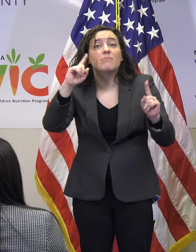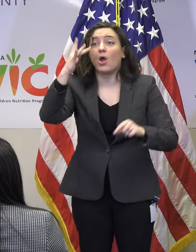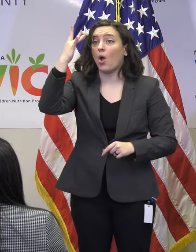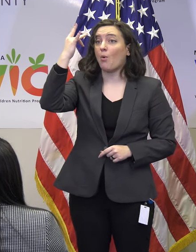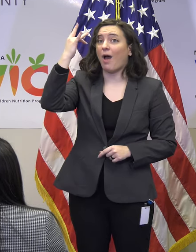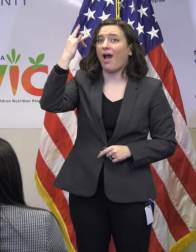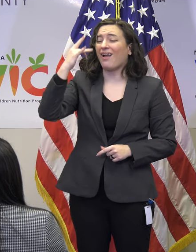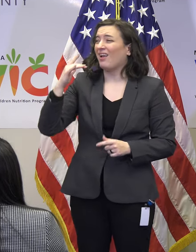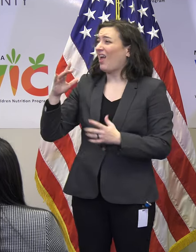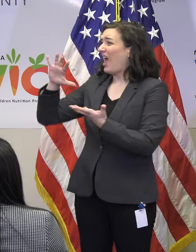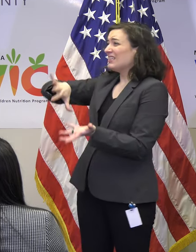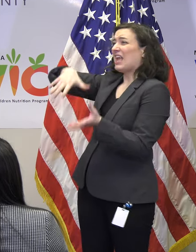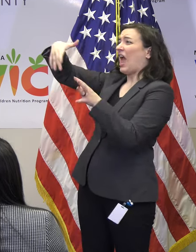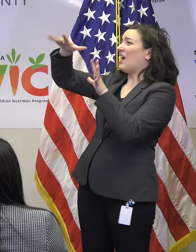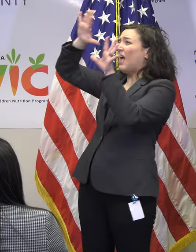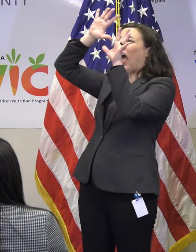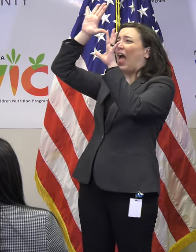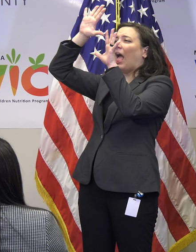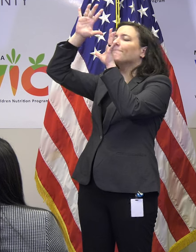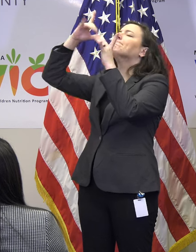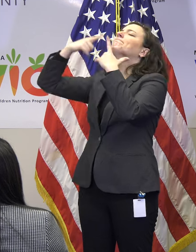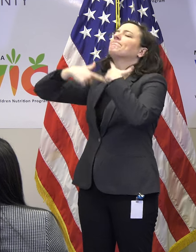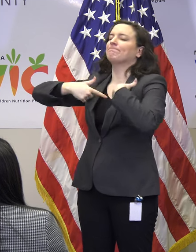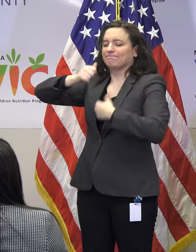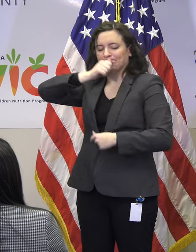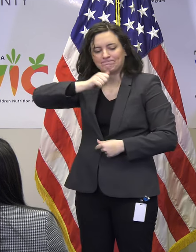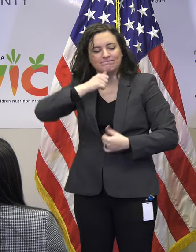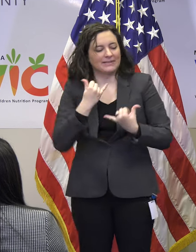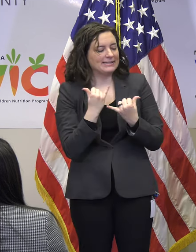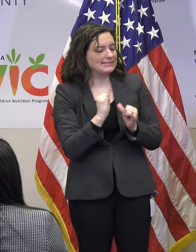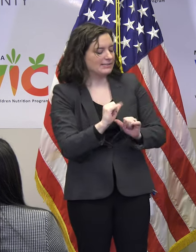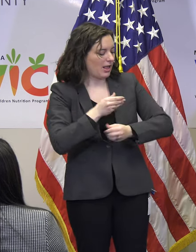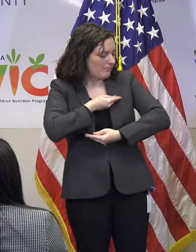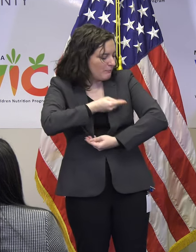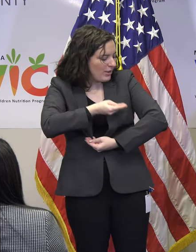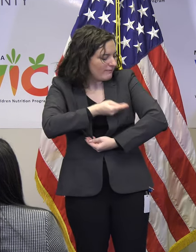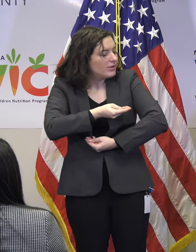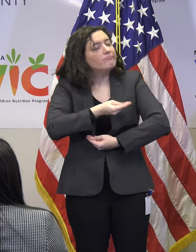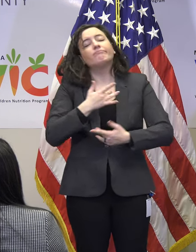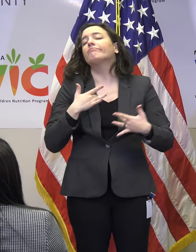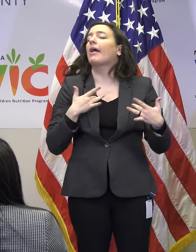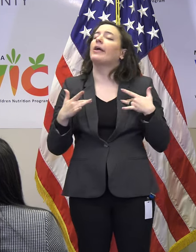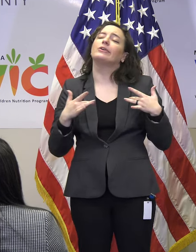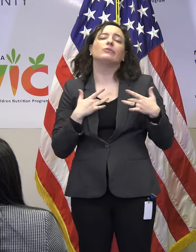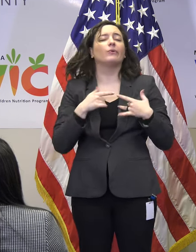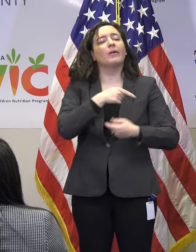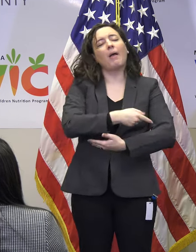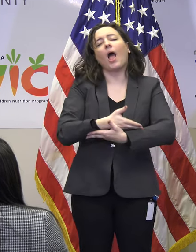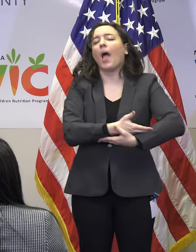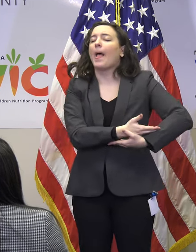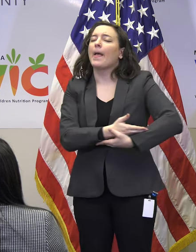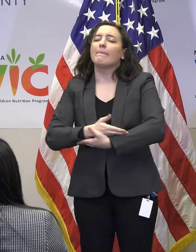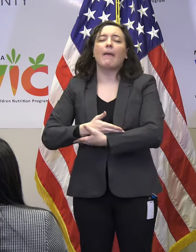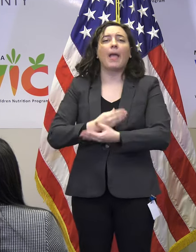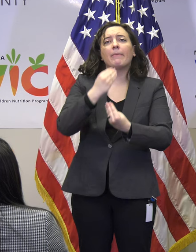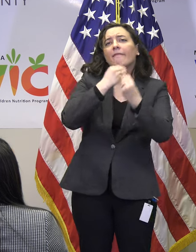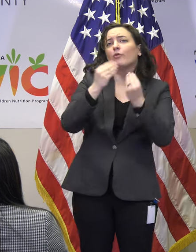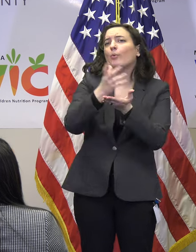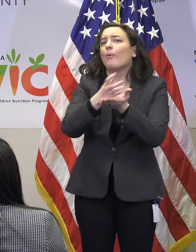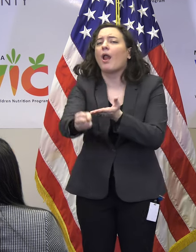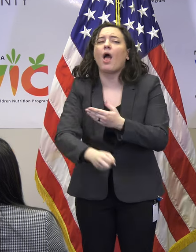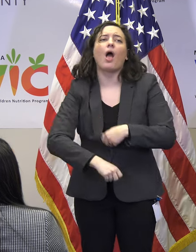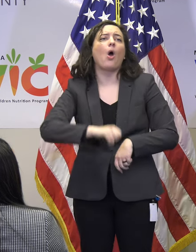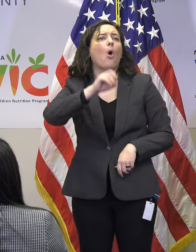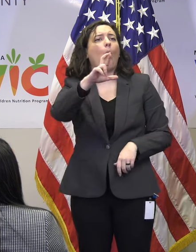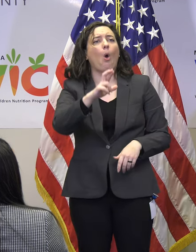able to successfully breastfeed my baby and not have to worry about my baby getting sick or not having anything to drink. I got the social emotional support that I